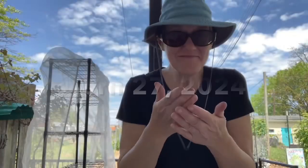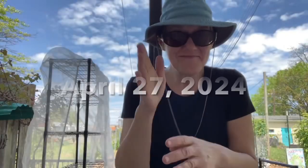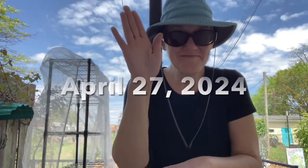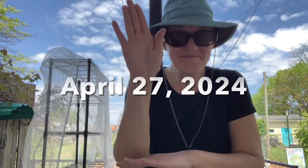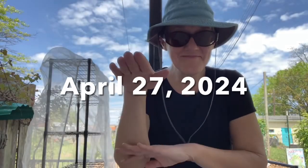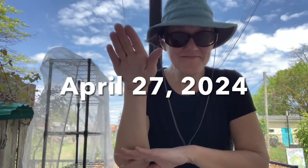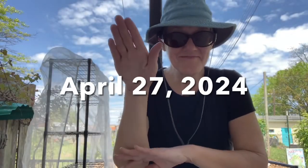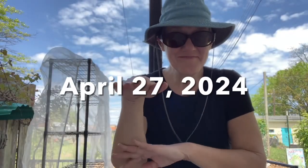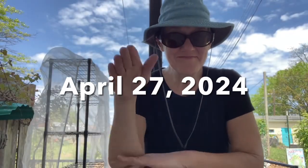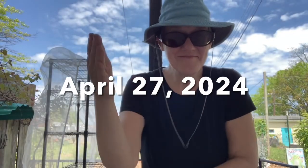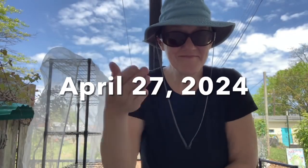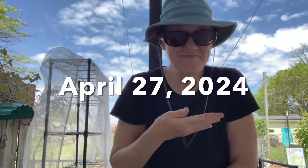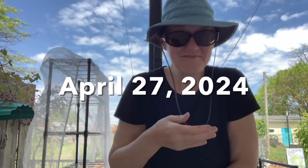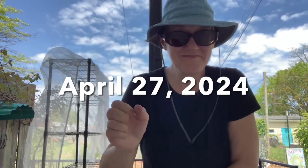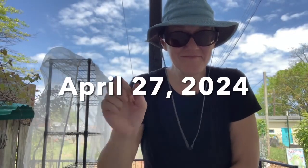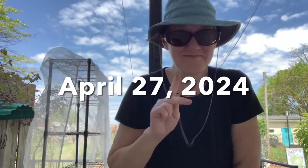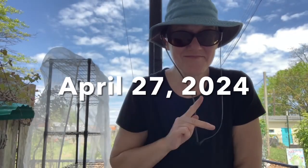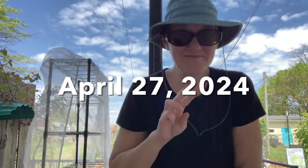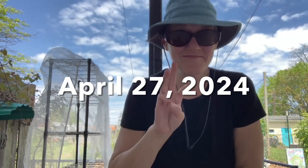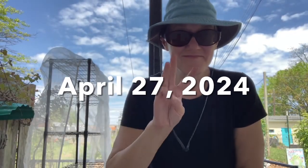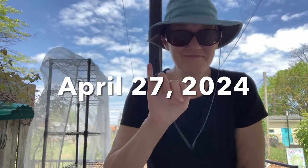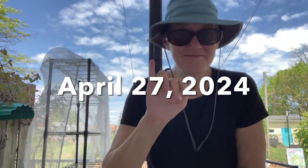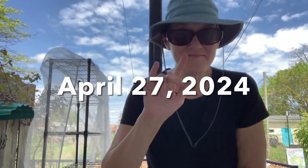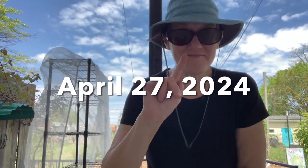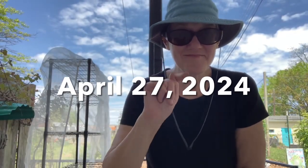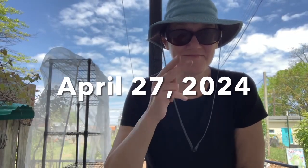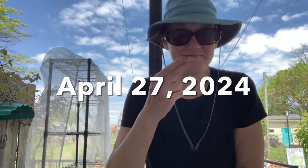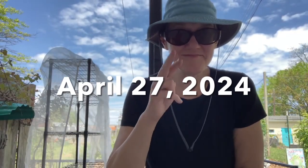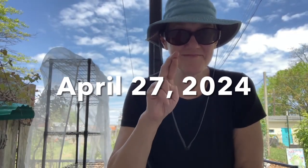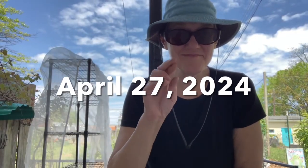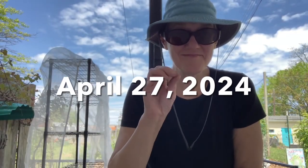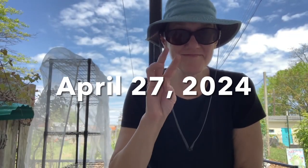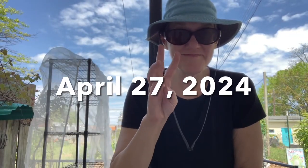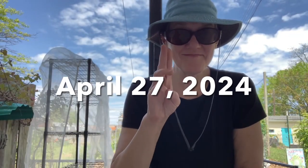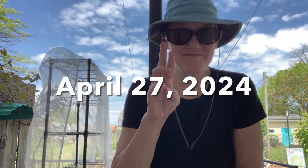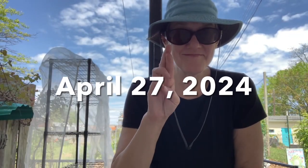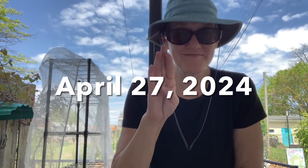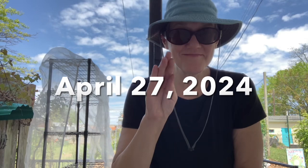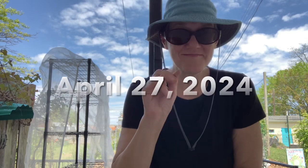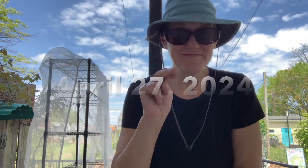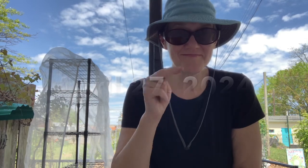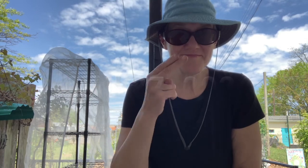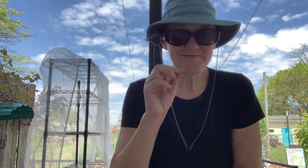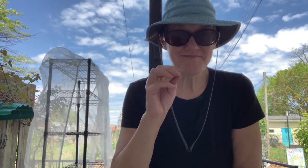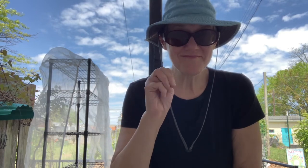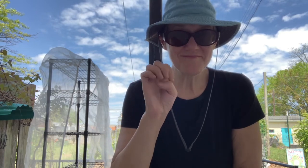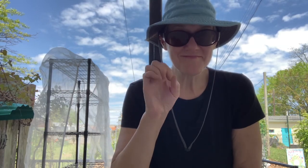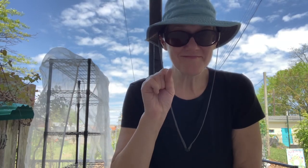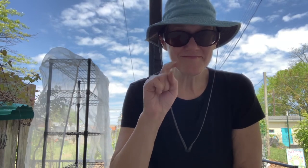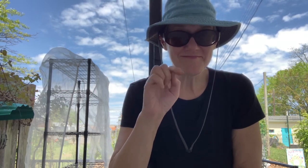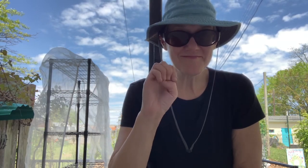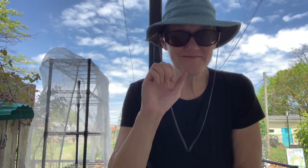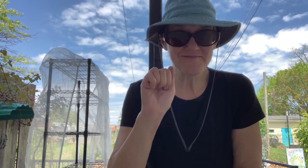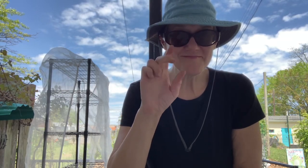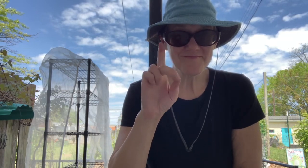Good afternoon and welcome back to Withrow Urban Homestead.